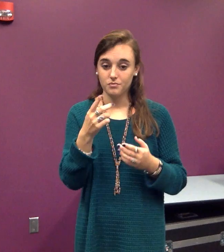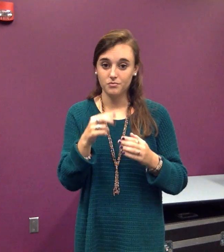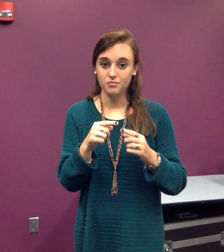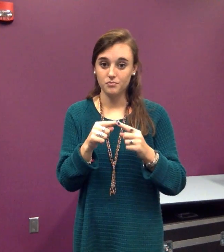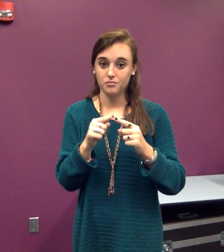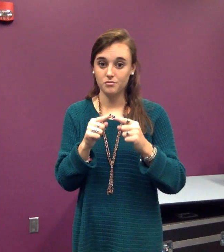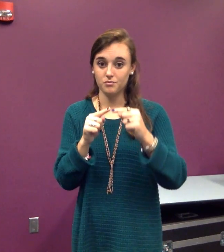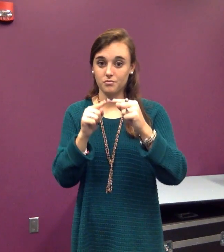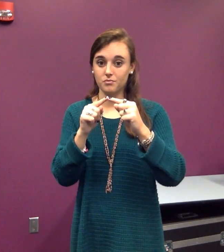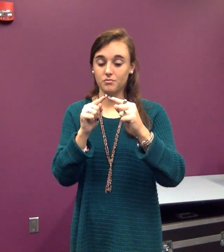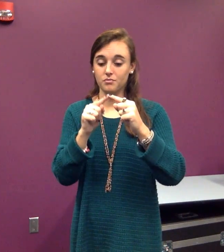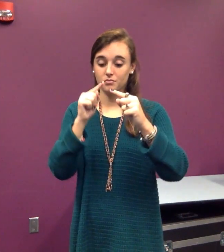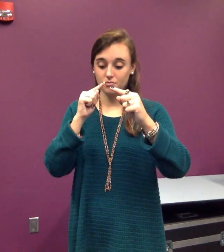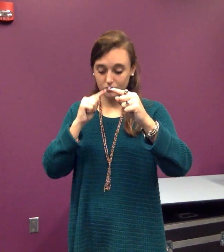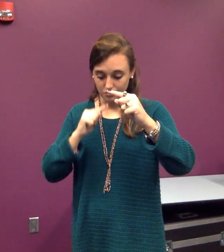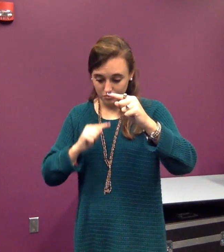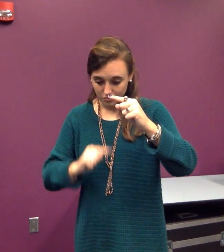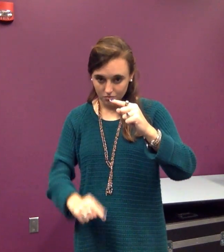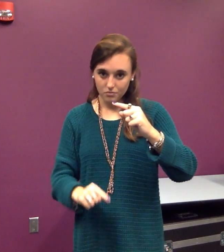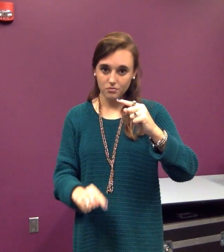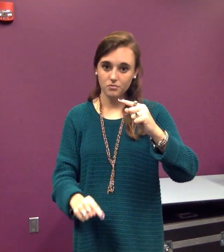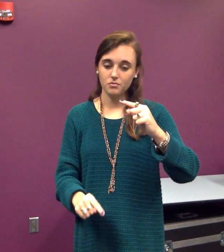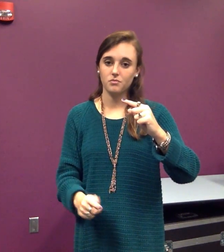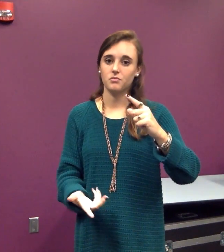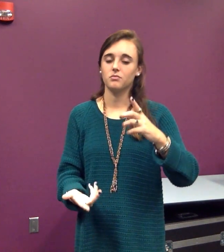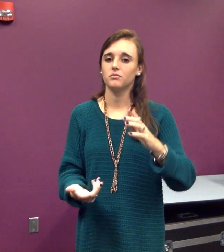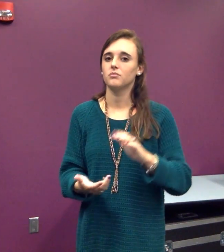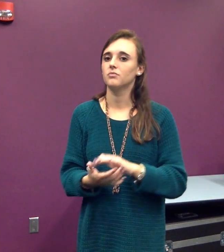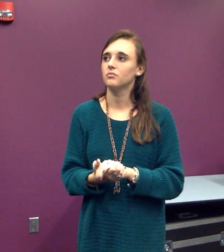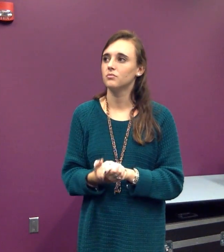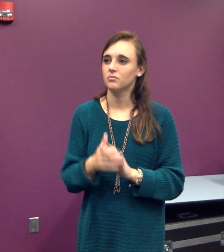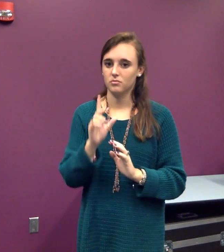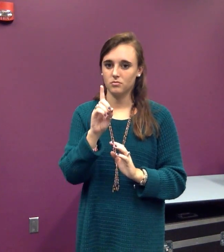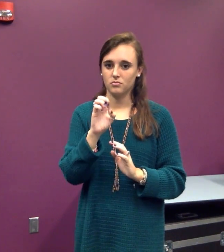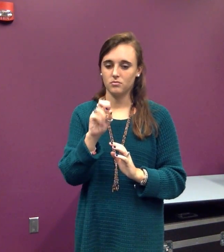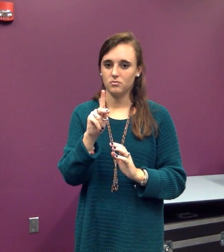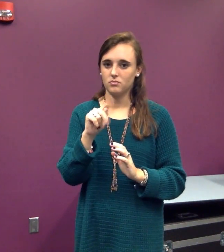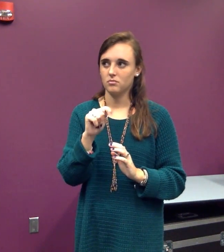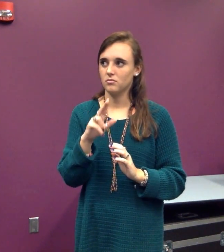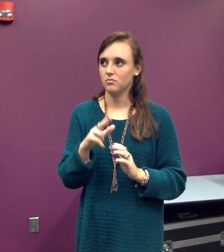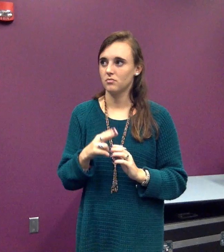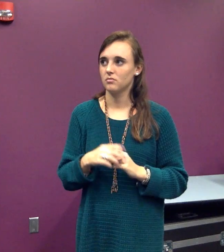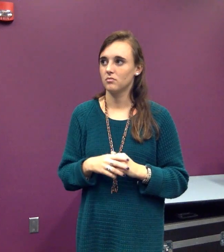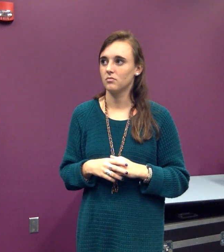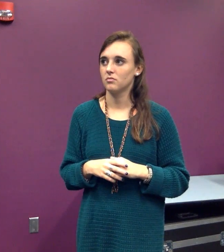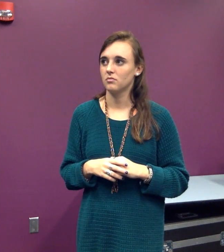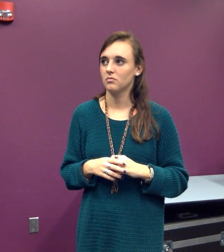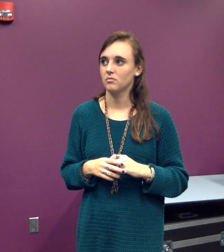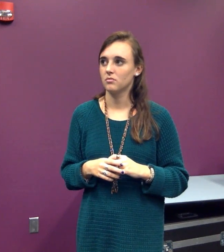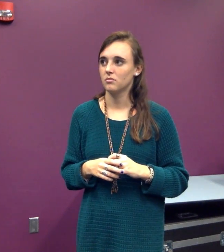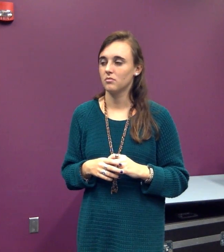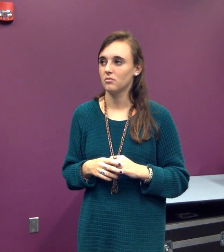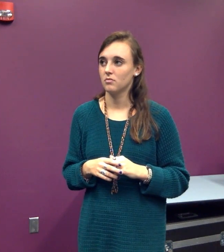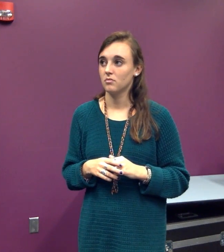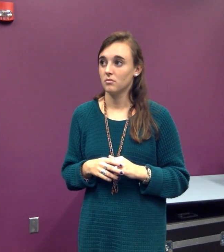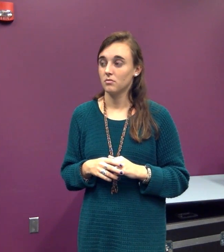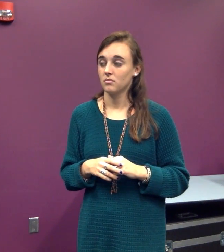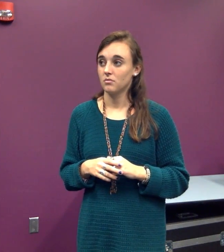Now we're getting away from the coloring book concept. Supposing I'm taking this cube right down here,